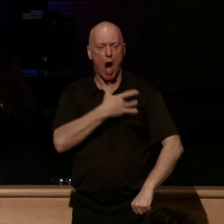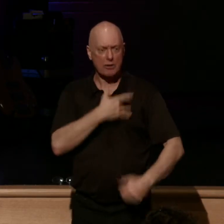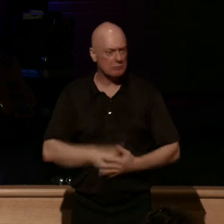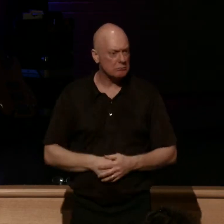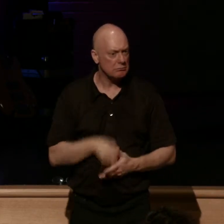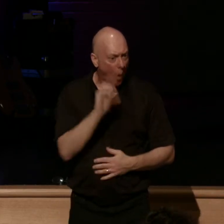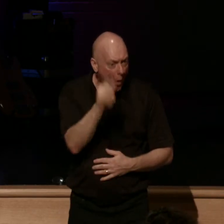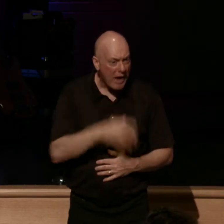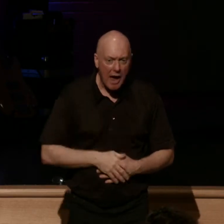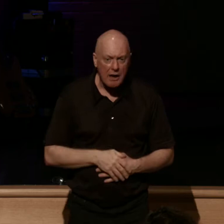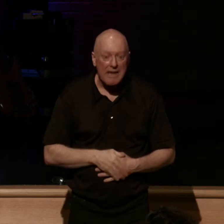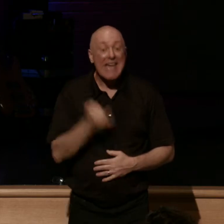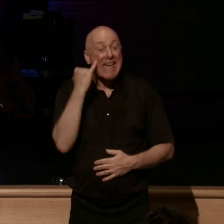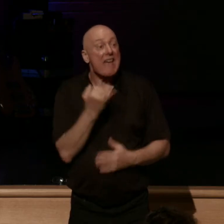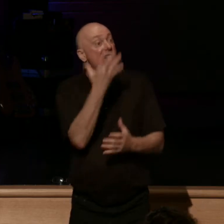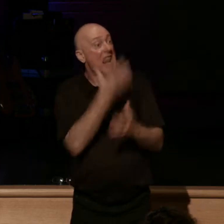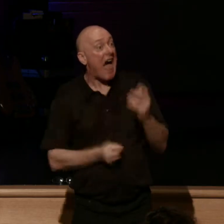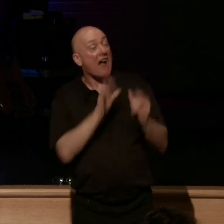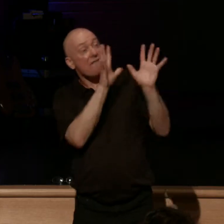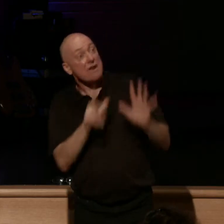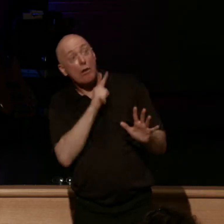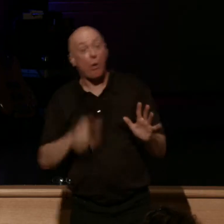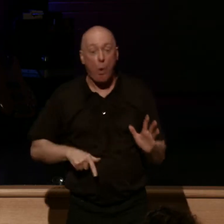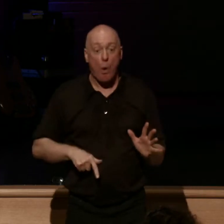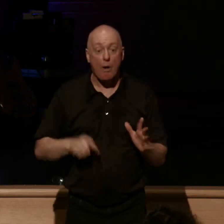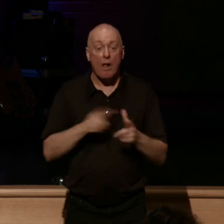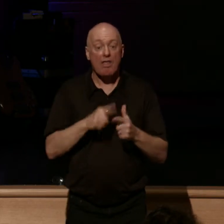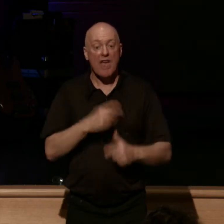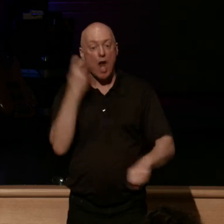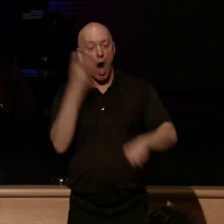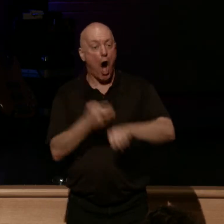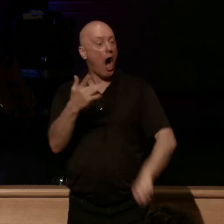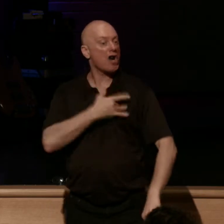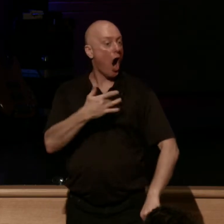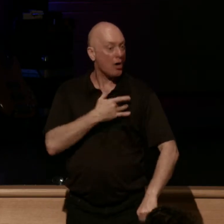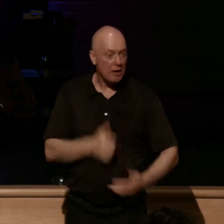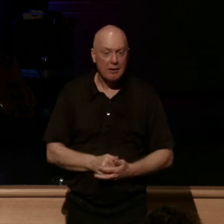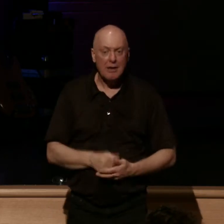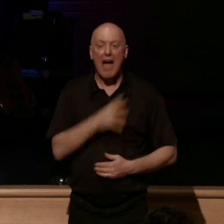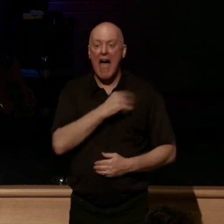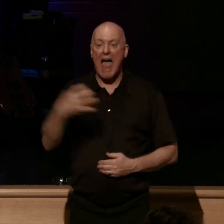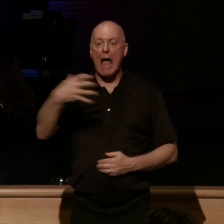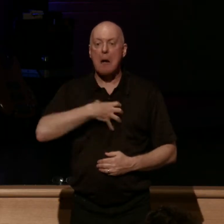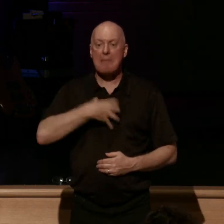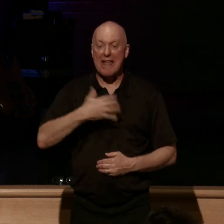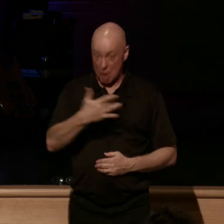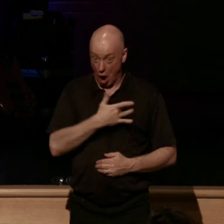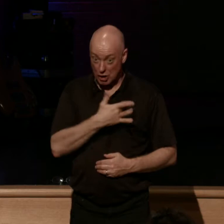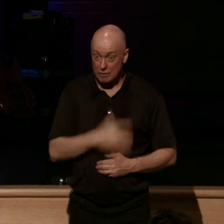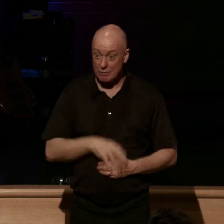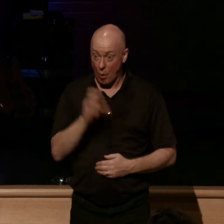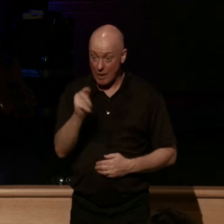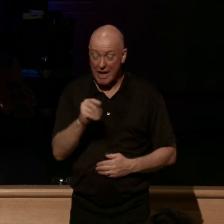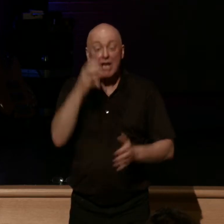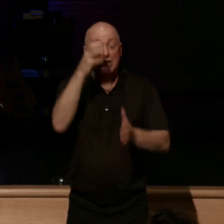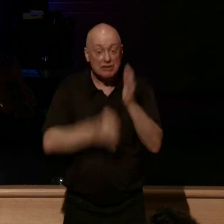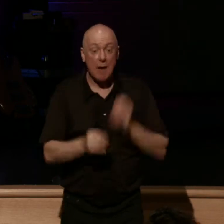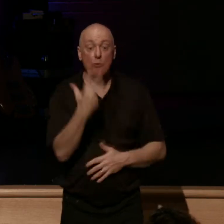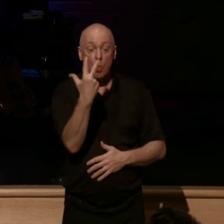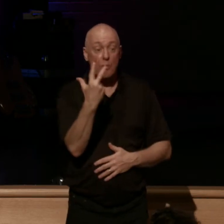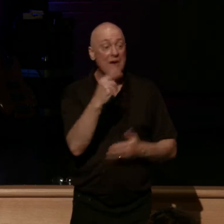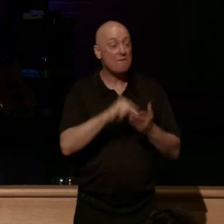Okay? Where there's a lack of the fear of the Lord, there's a hard heart, a calloused heart, and complaining heart. So look at chapter 3,